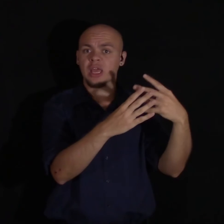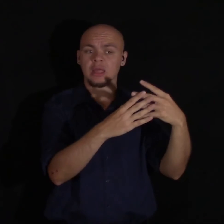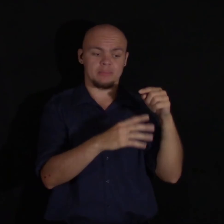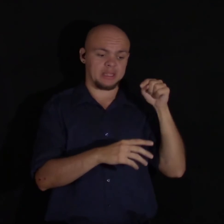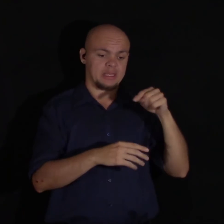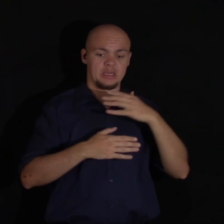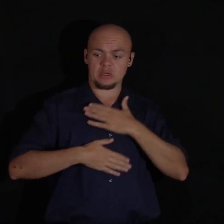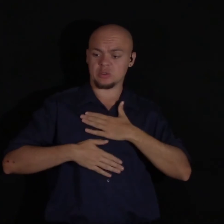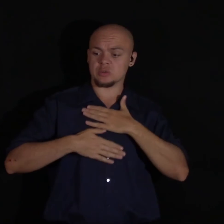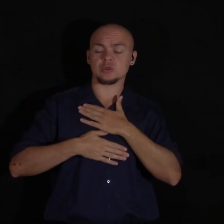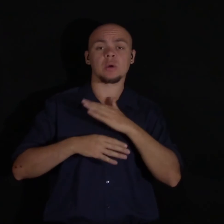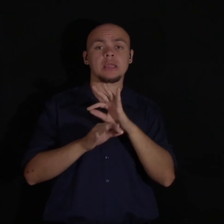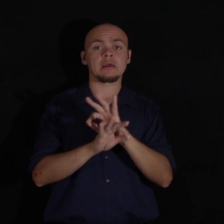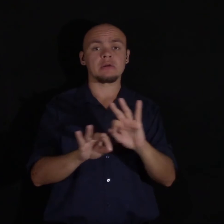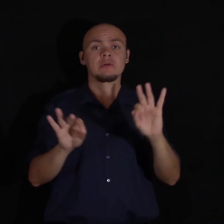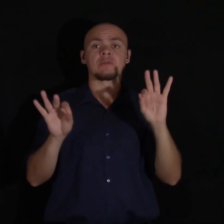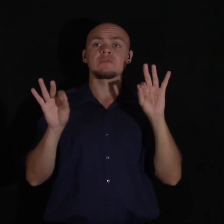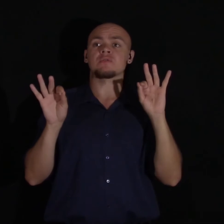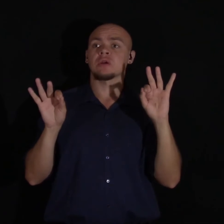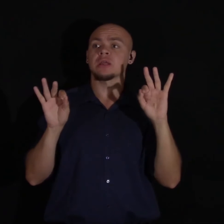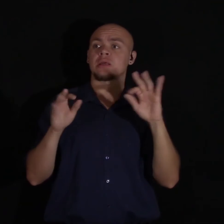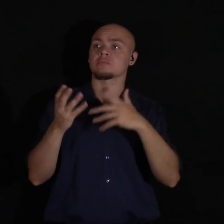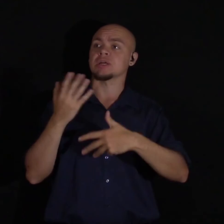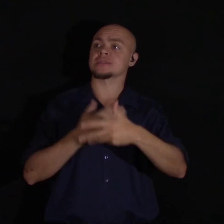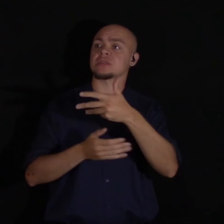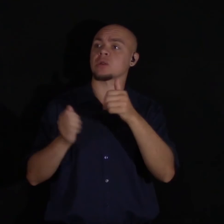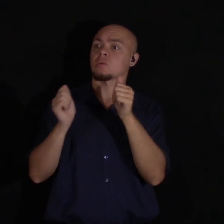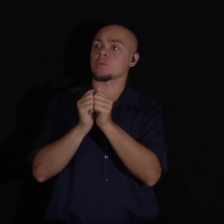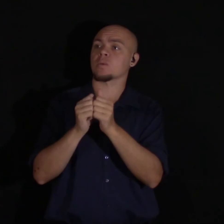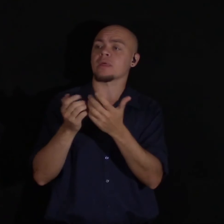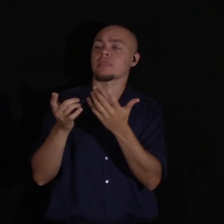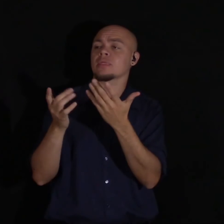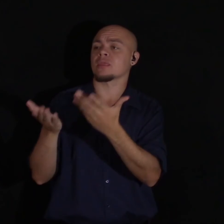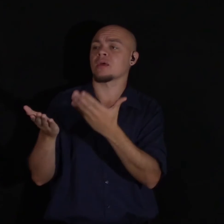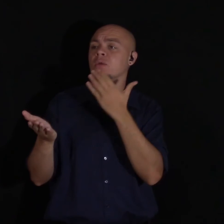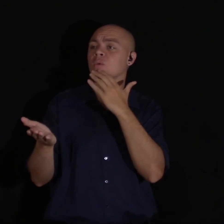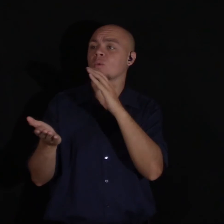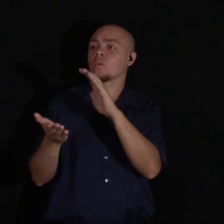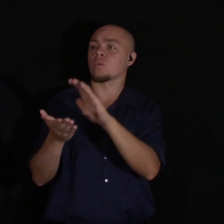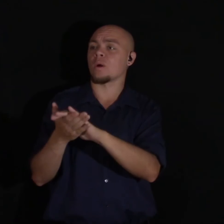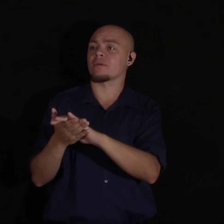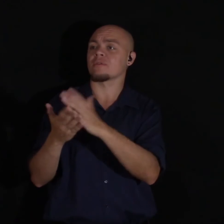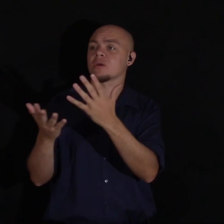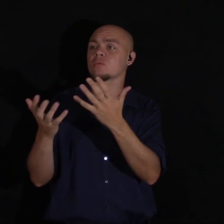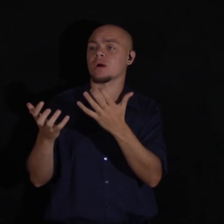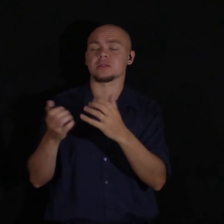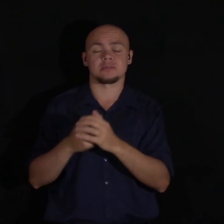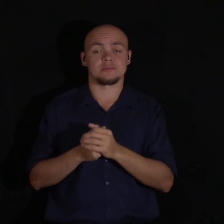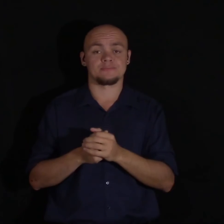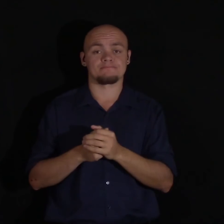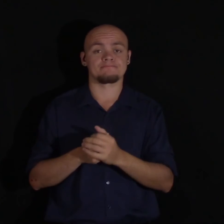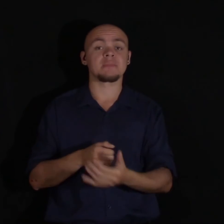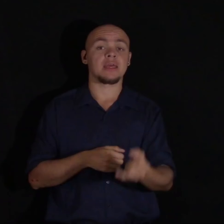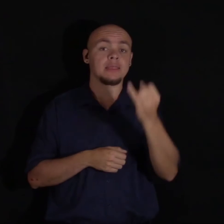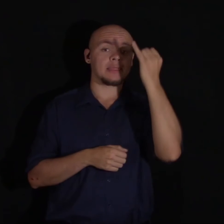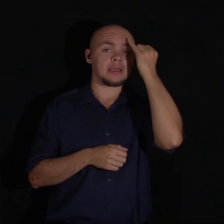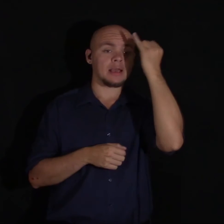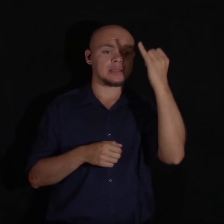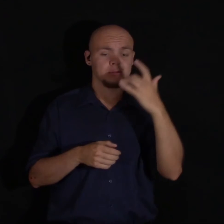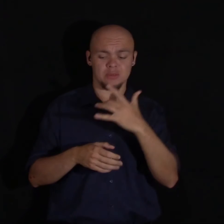the free air and the society of her whom he loved. The idea was torture to him. He quickly